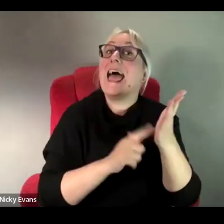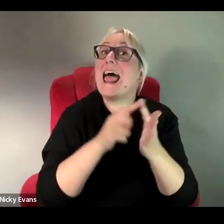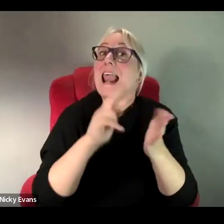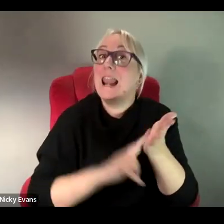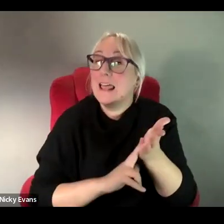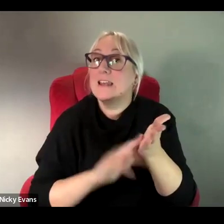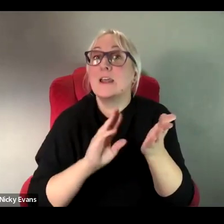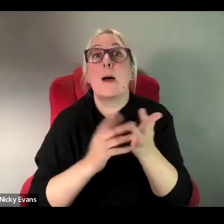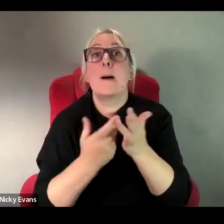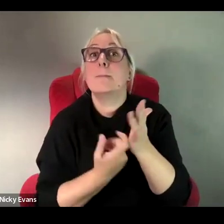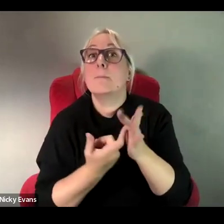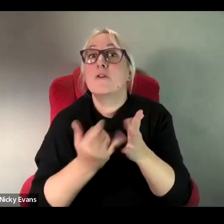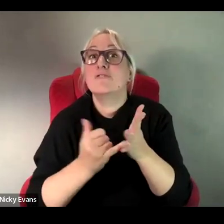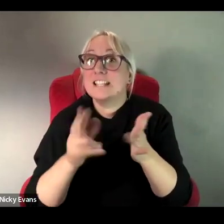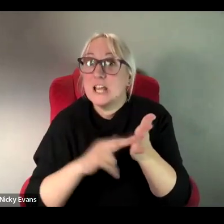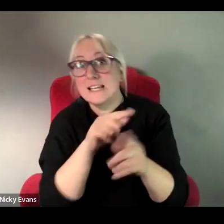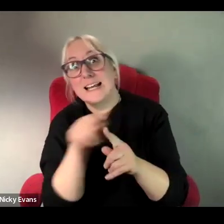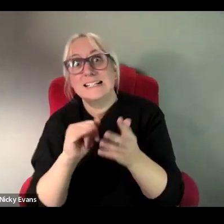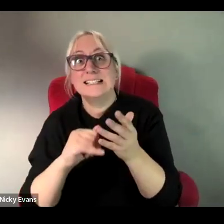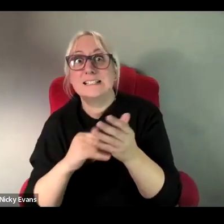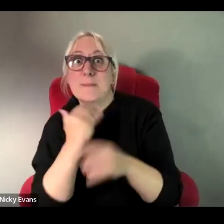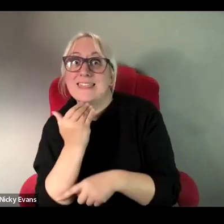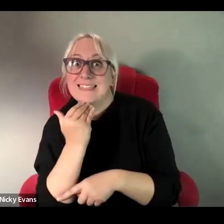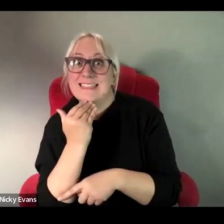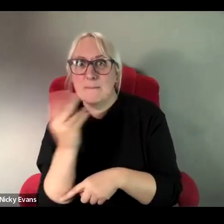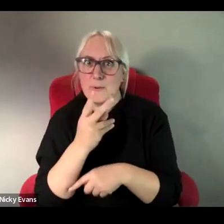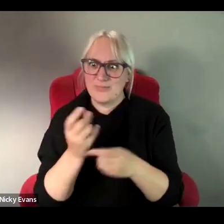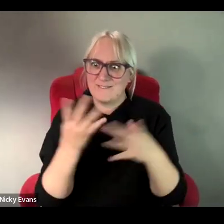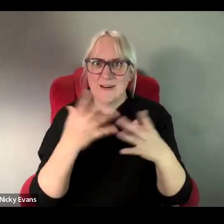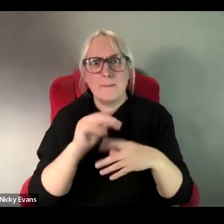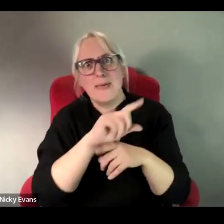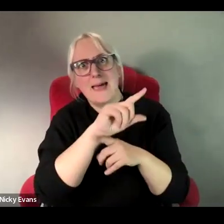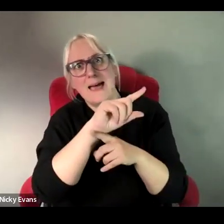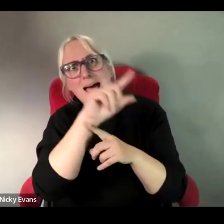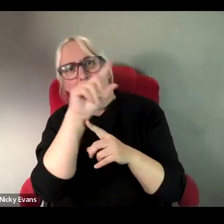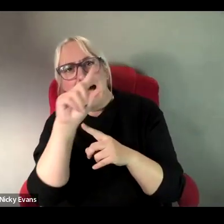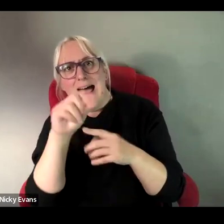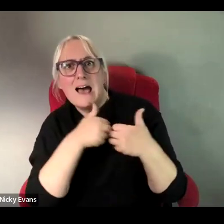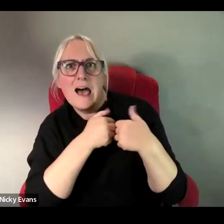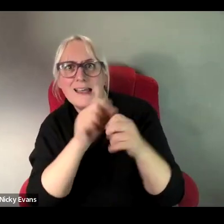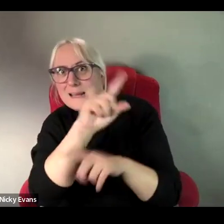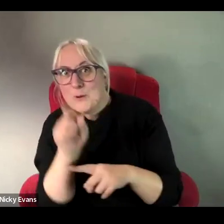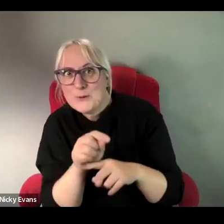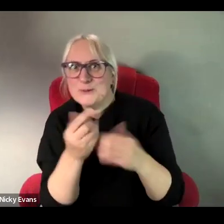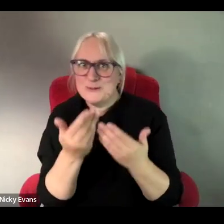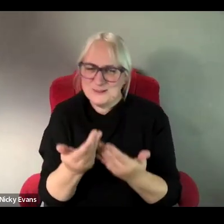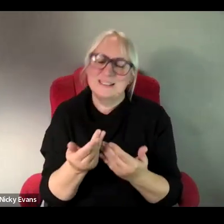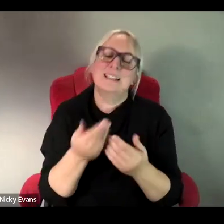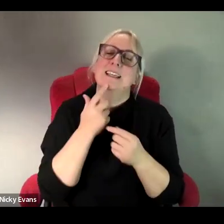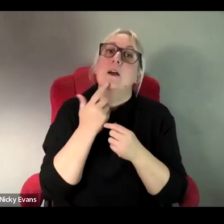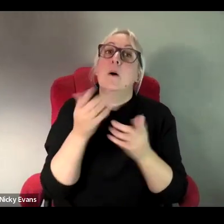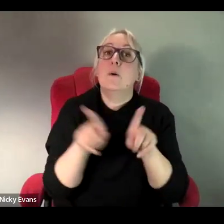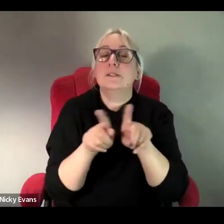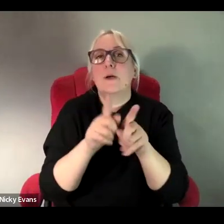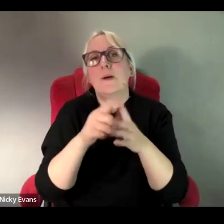short honeymoon, have given up their time this afternoon. The awesome Ellen Clifford, but also to all of you. Thank you for giving